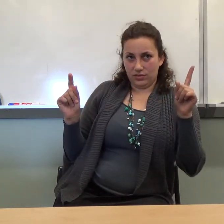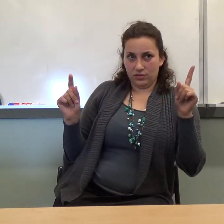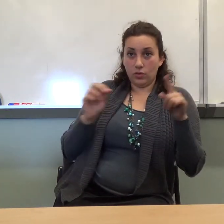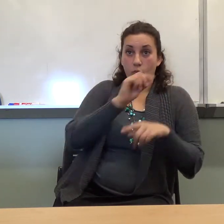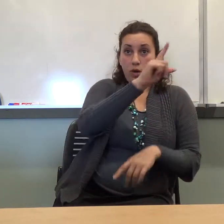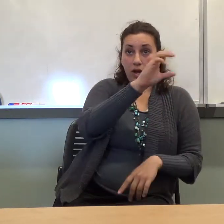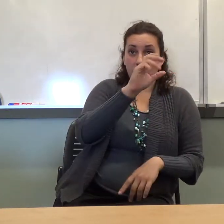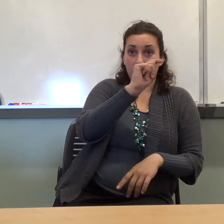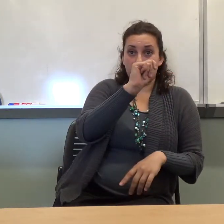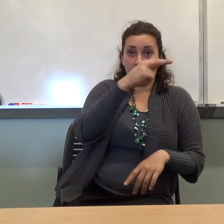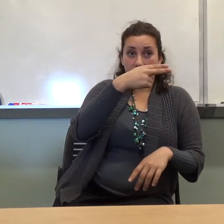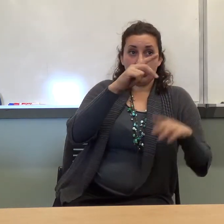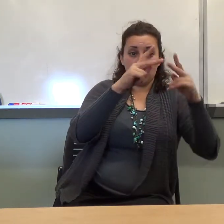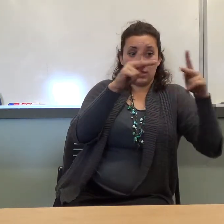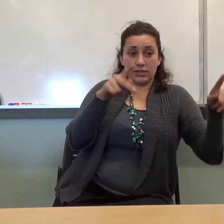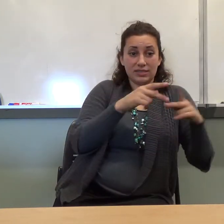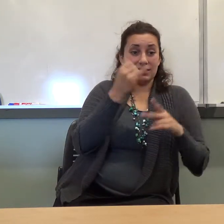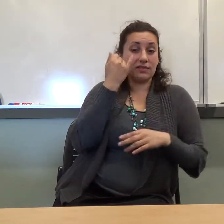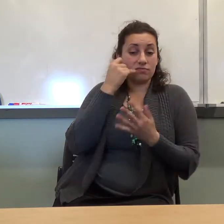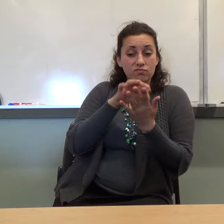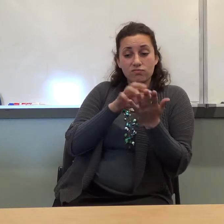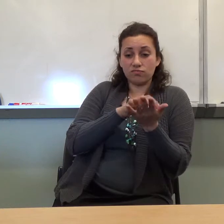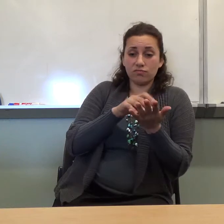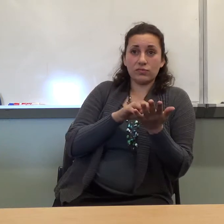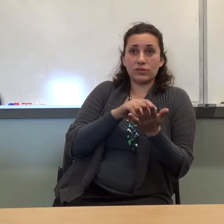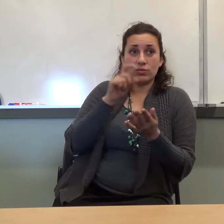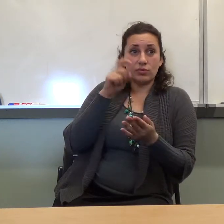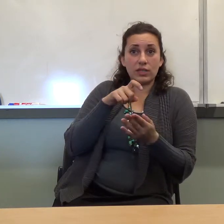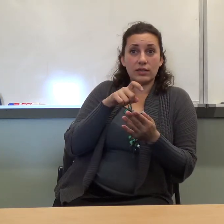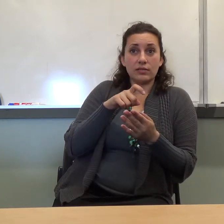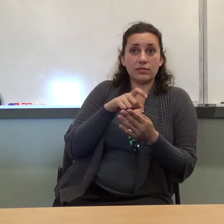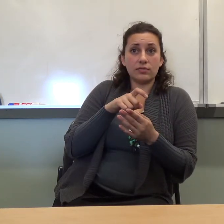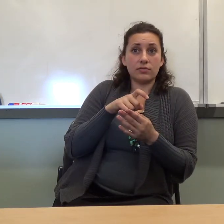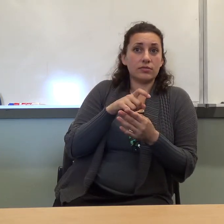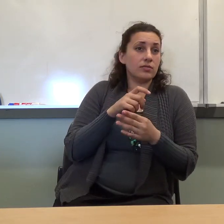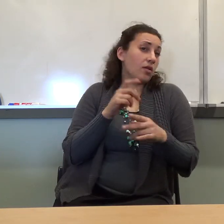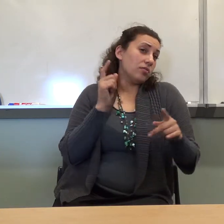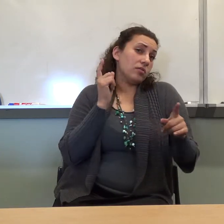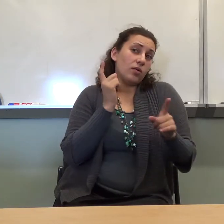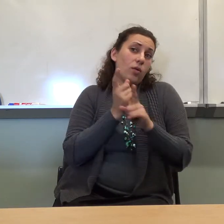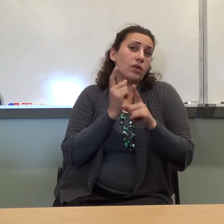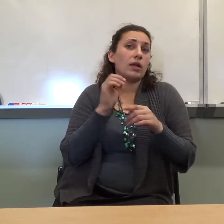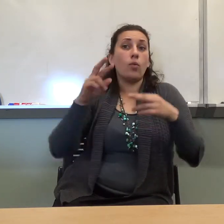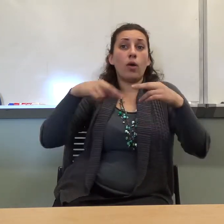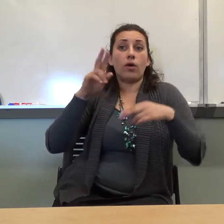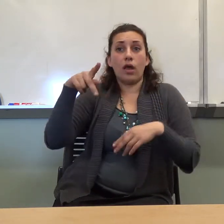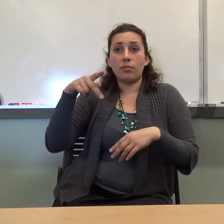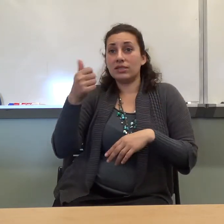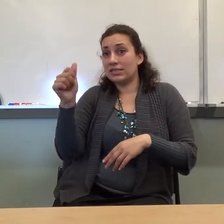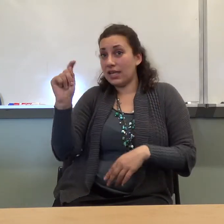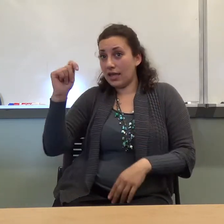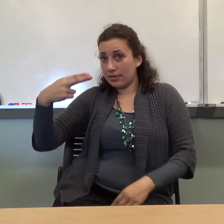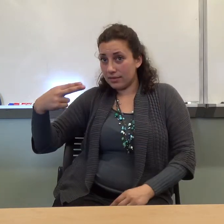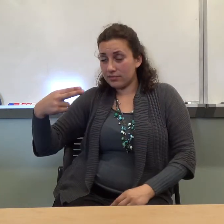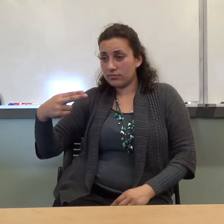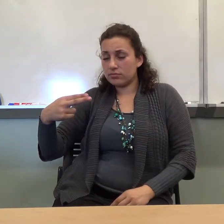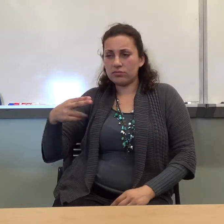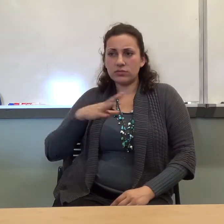doing a calculation where you only need accuracy to the tenth position, this is fine. You know? But if you're doing one that requires, let's say you're